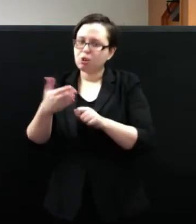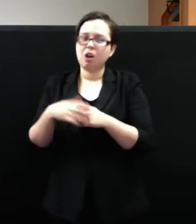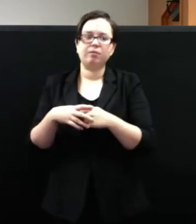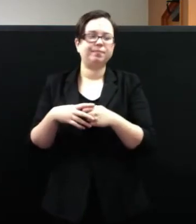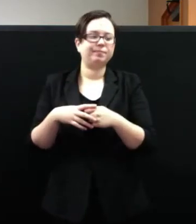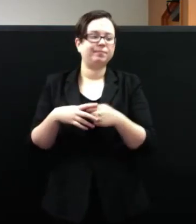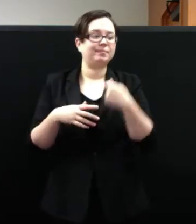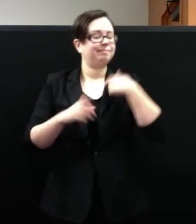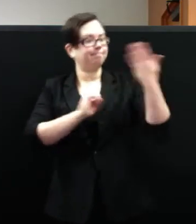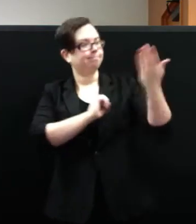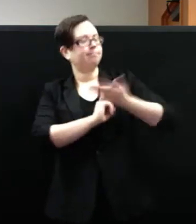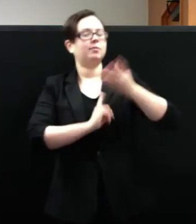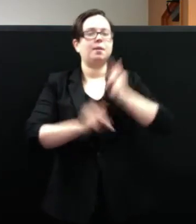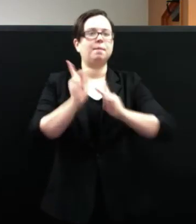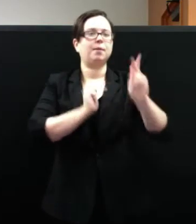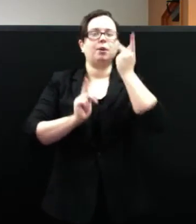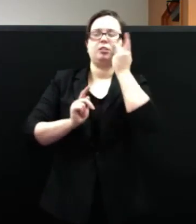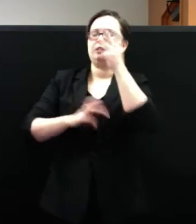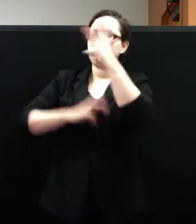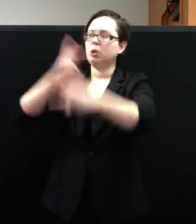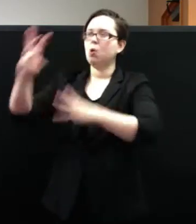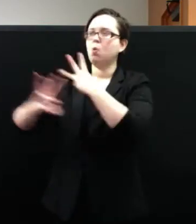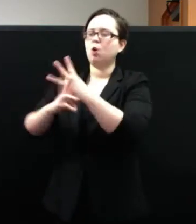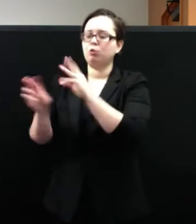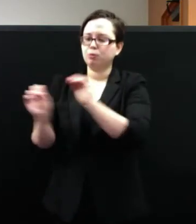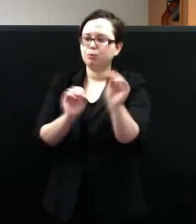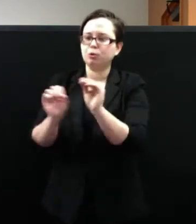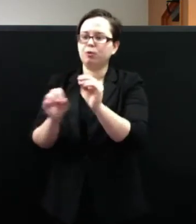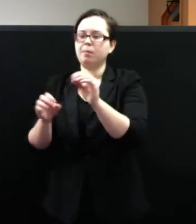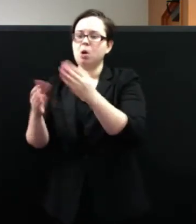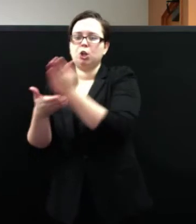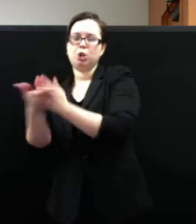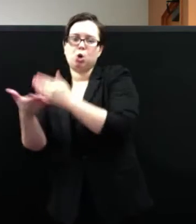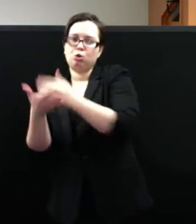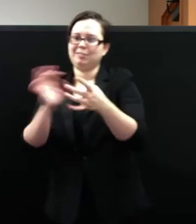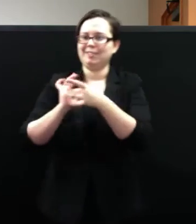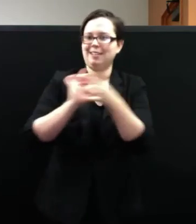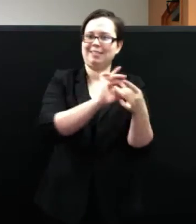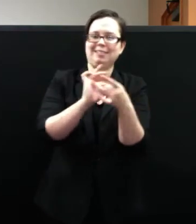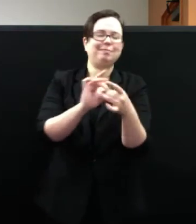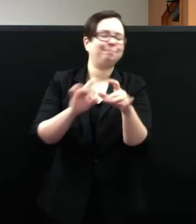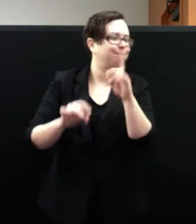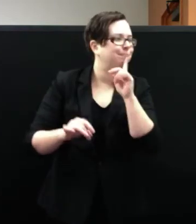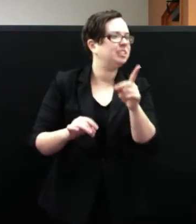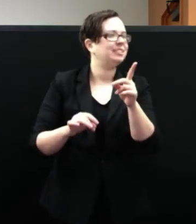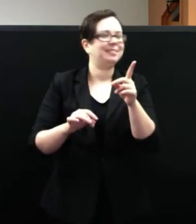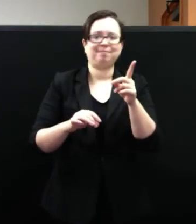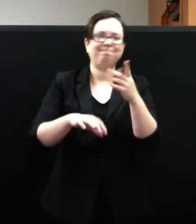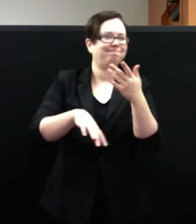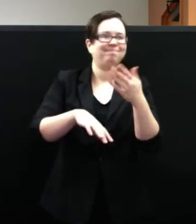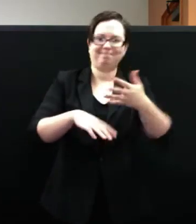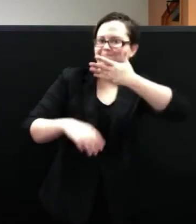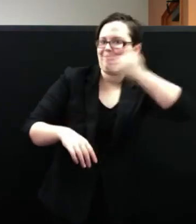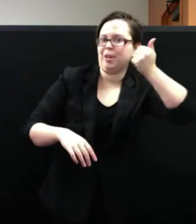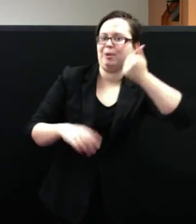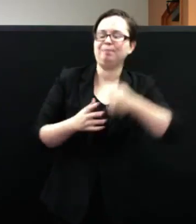as movable nodes and links really have an edge. And the practice is really pretty simple. You start with a question, you collect